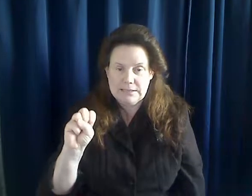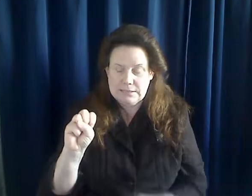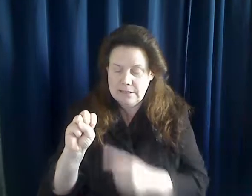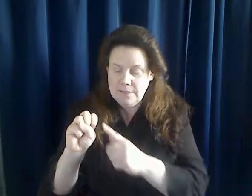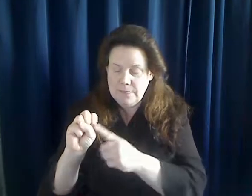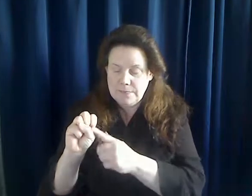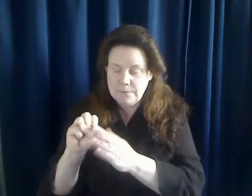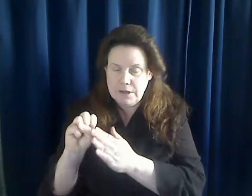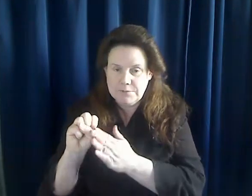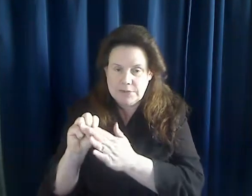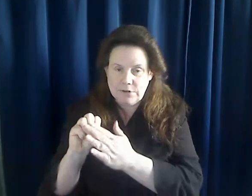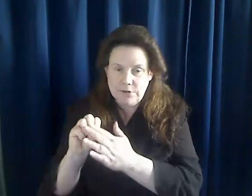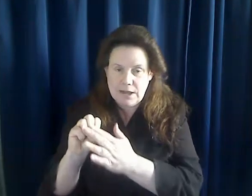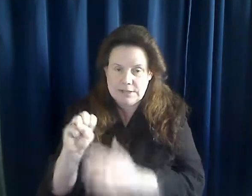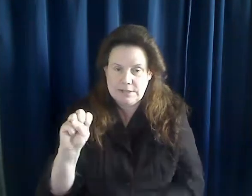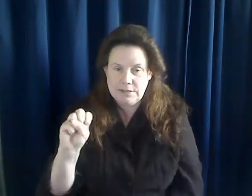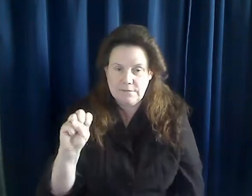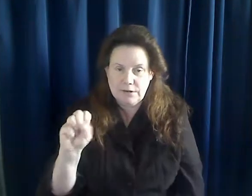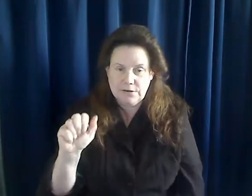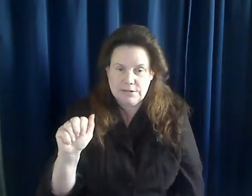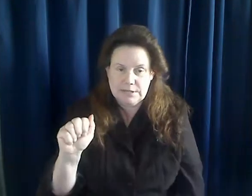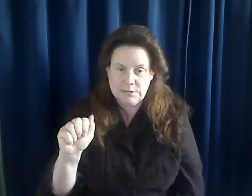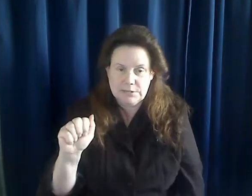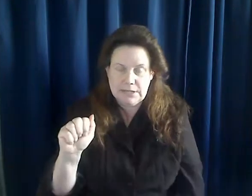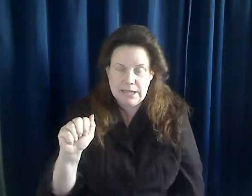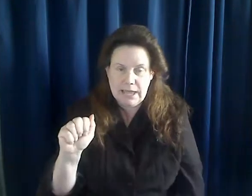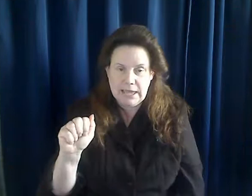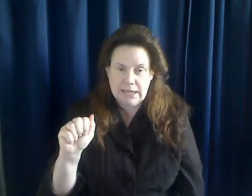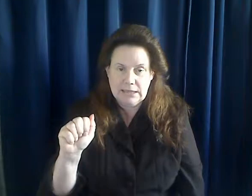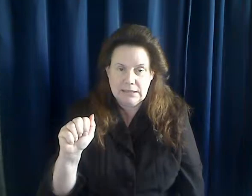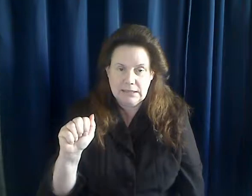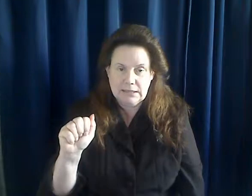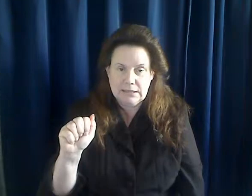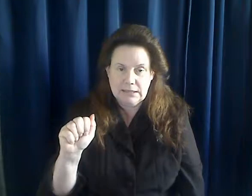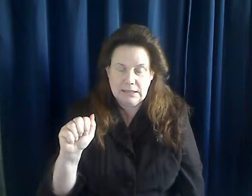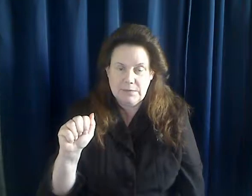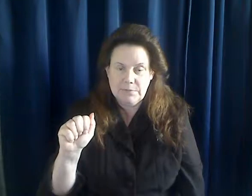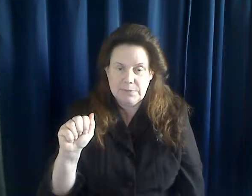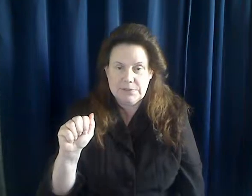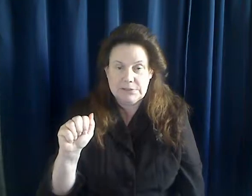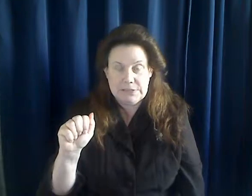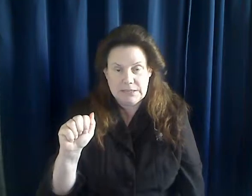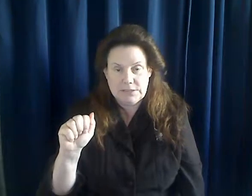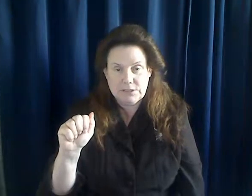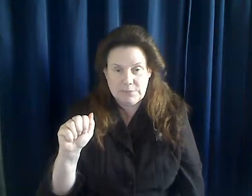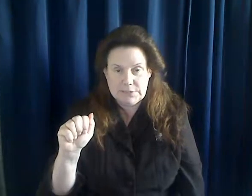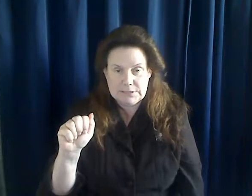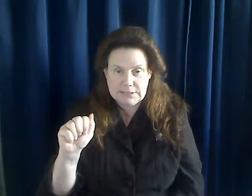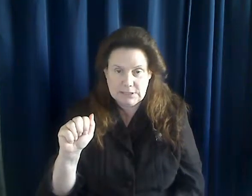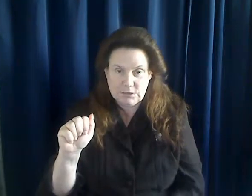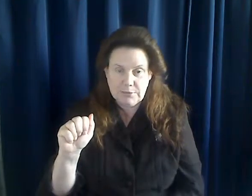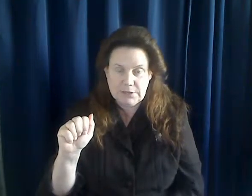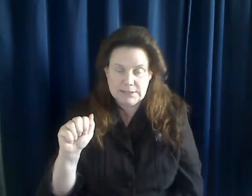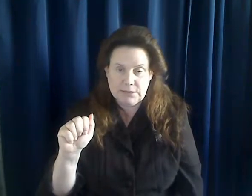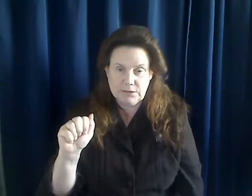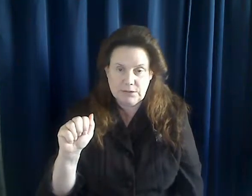S, the thumb comes across the fingers. This was an A. People tend to mix these two up because they look